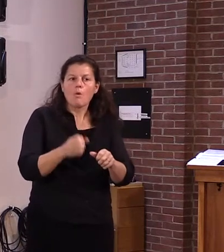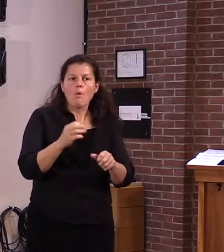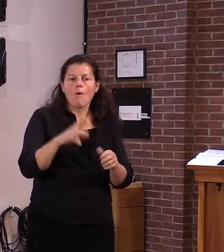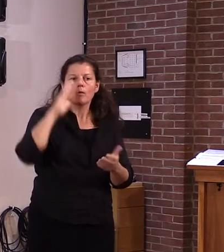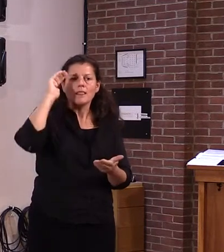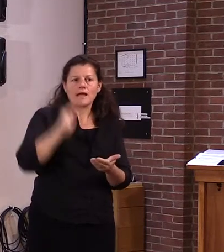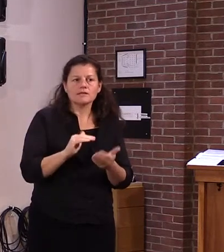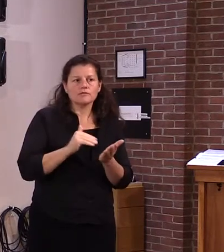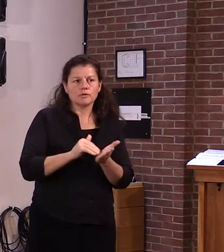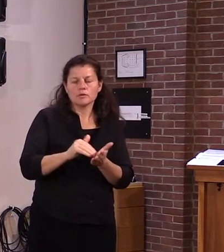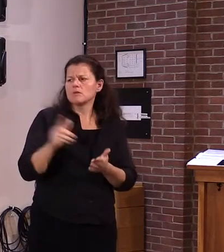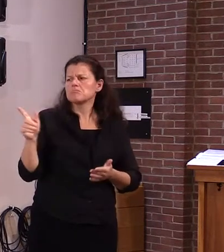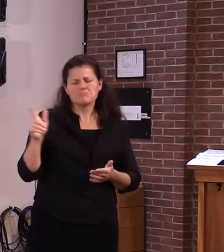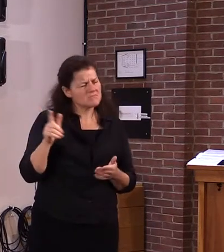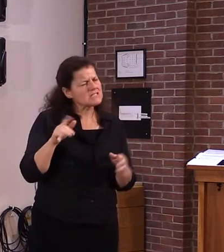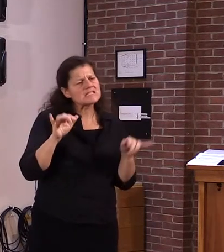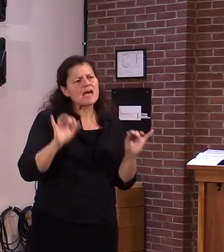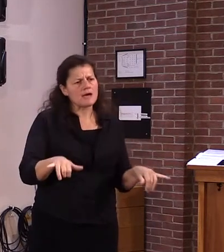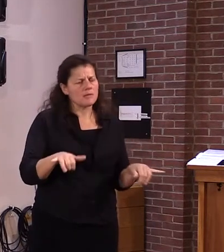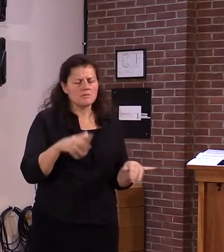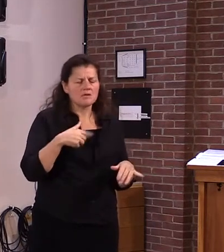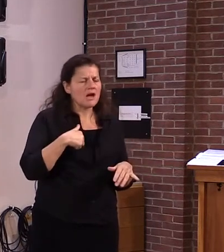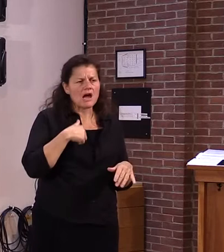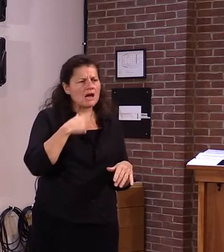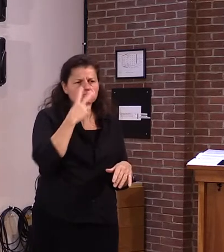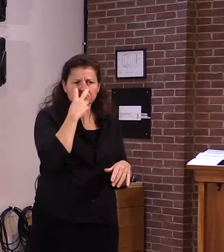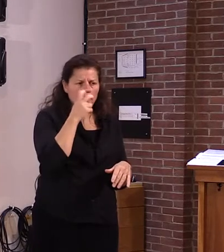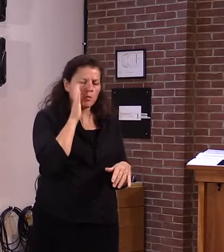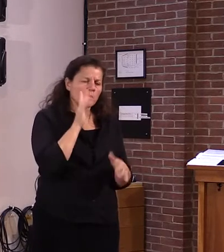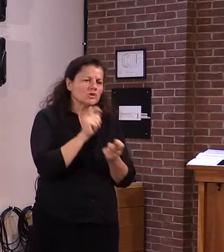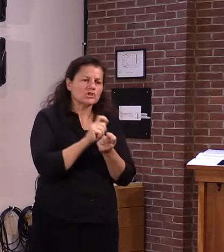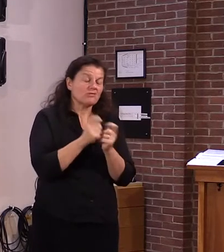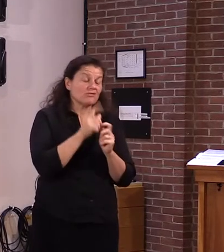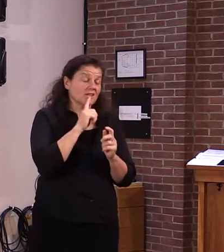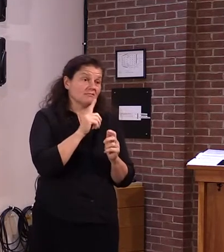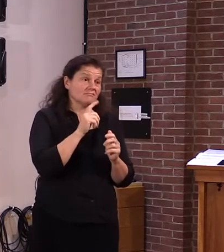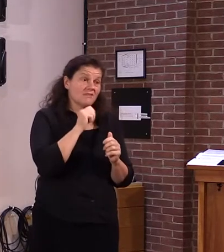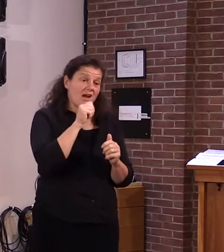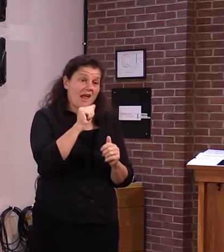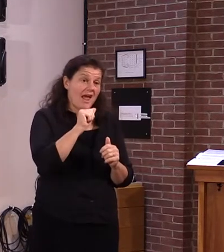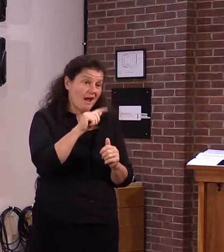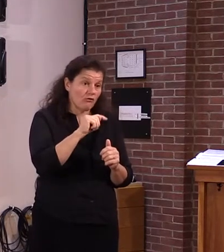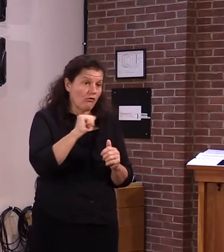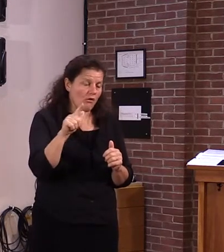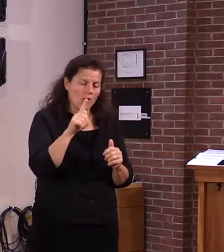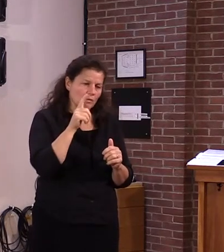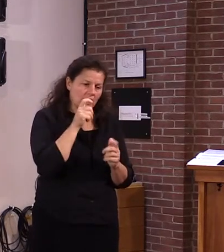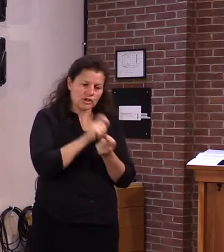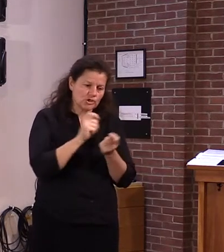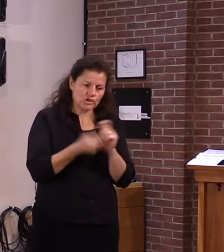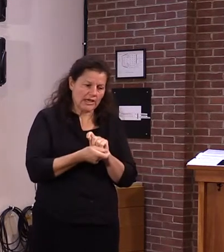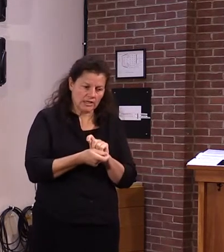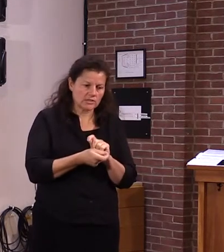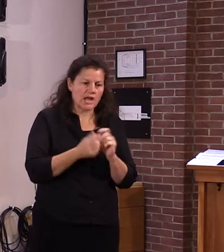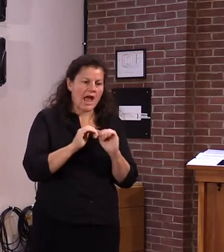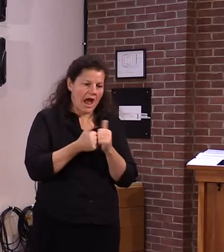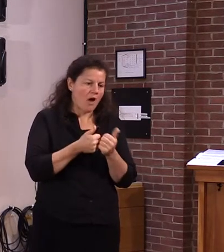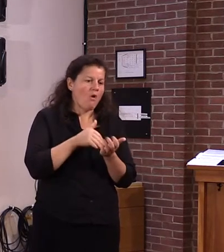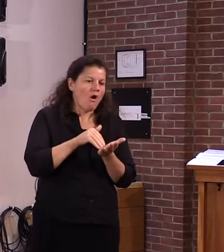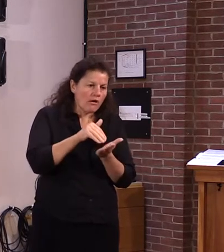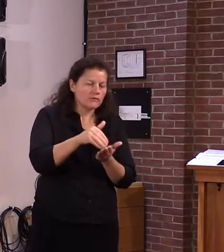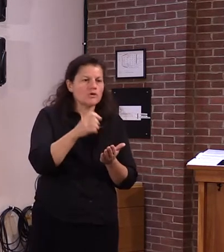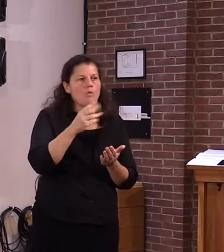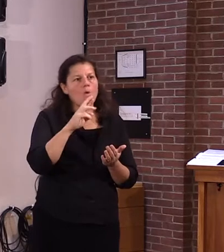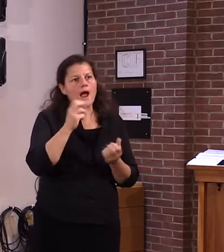shouldn't see a change too much at all in terms of testing sites and